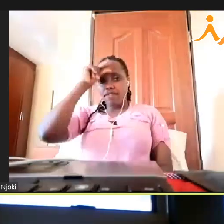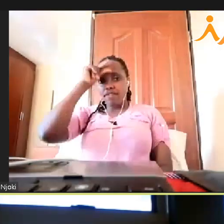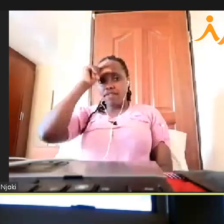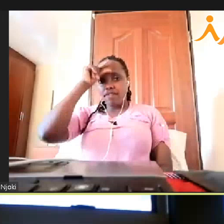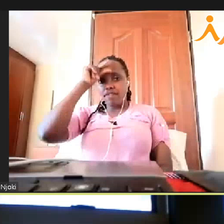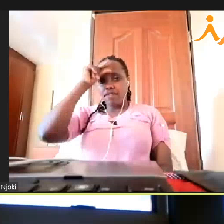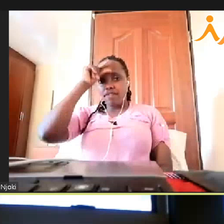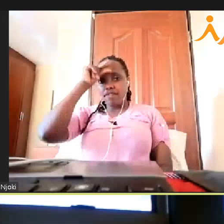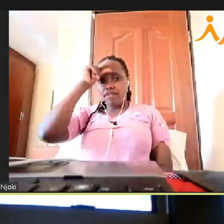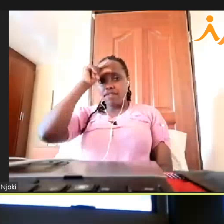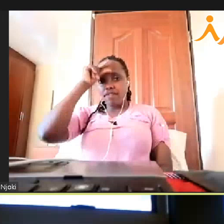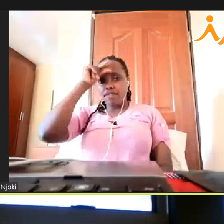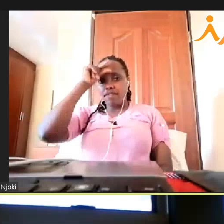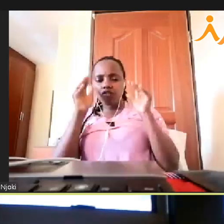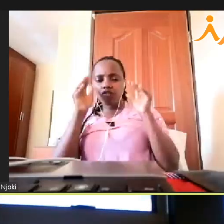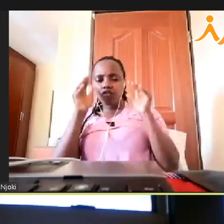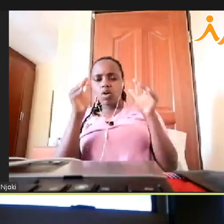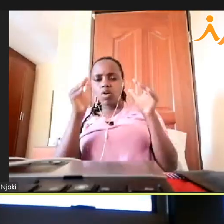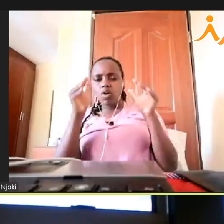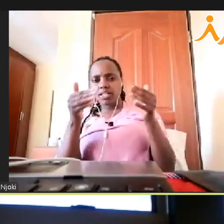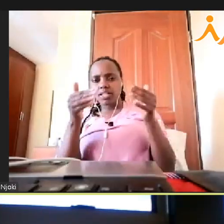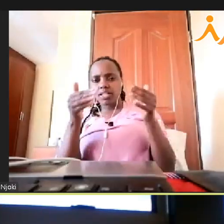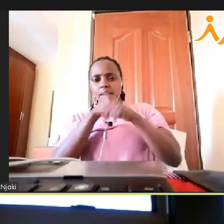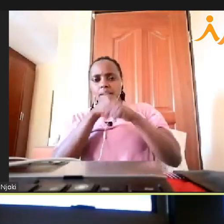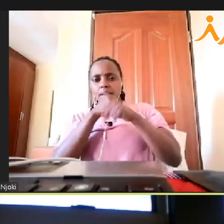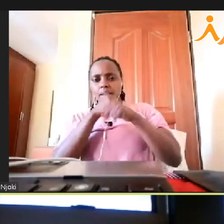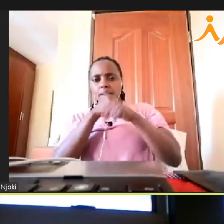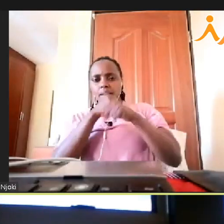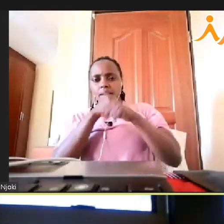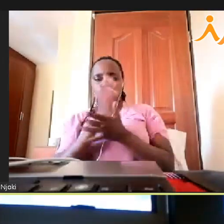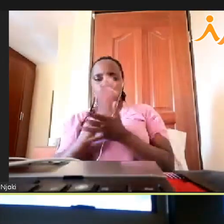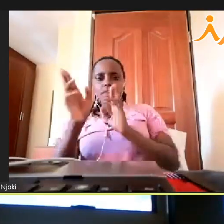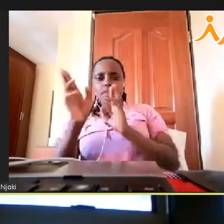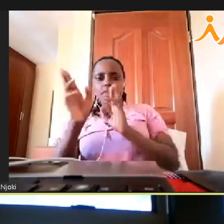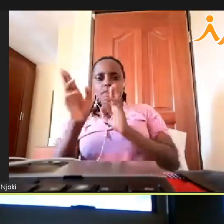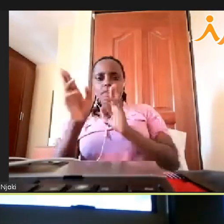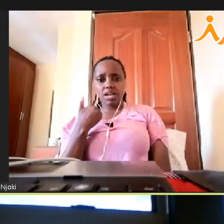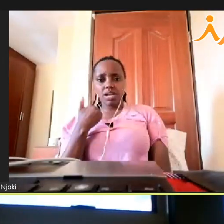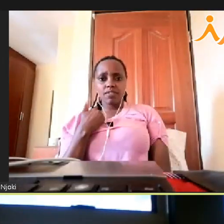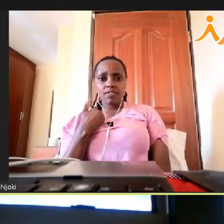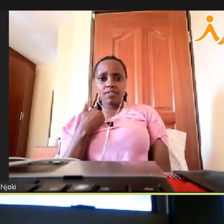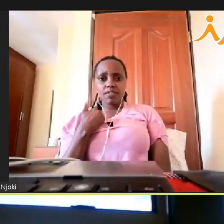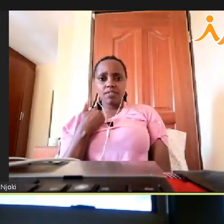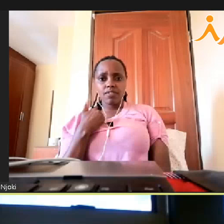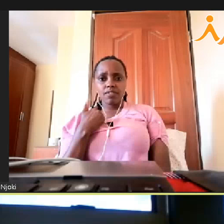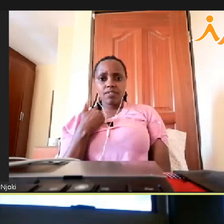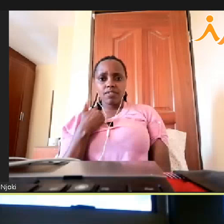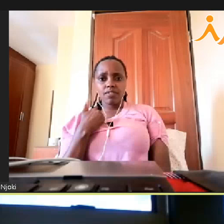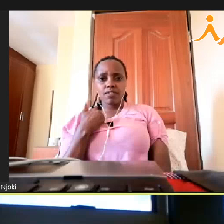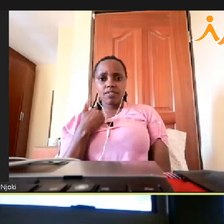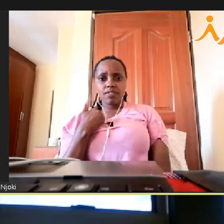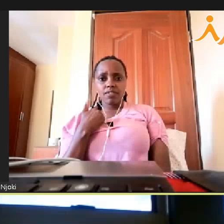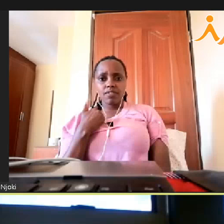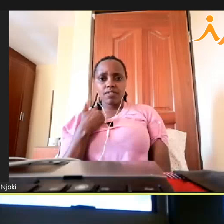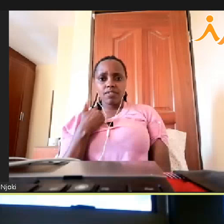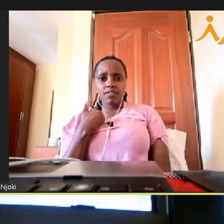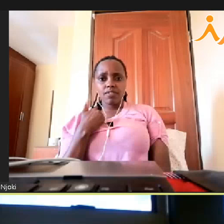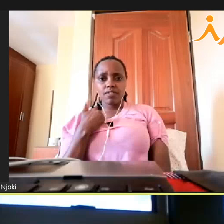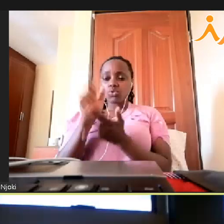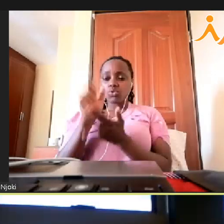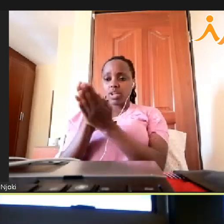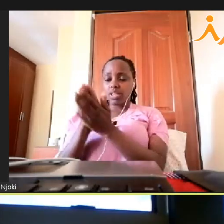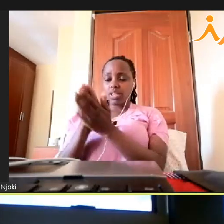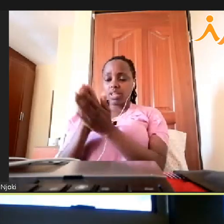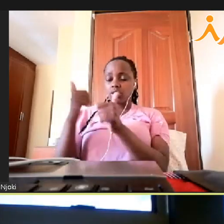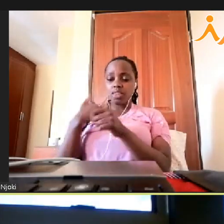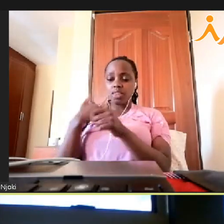look into it and ensure that they're reporting we engaged them to